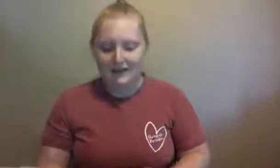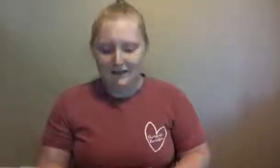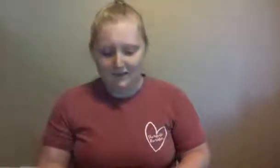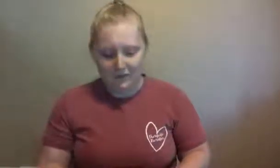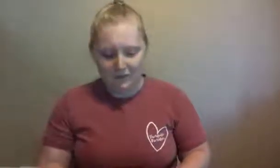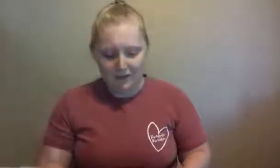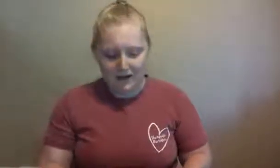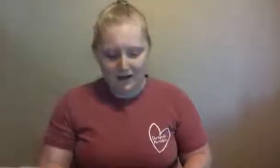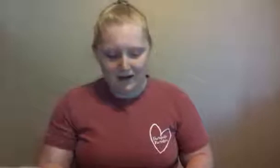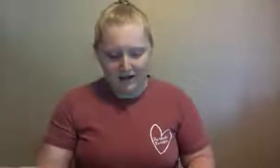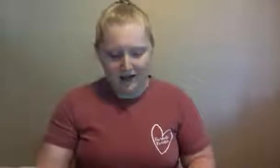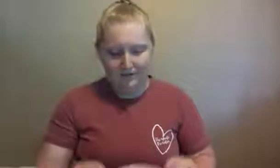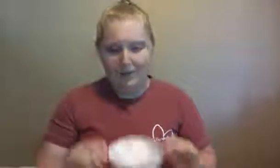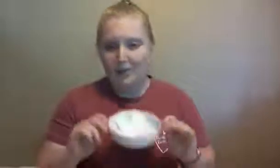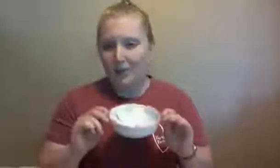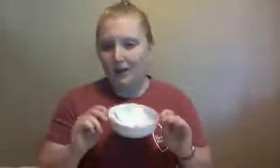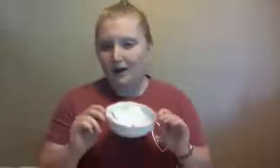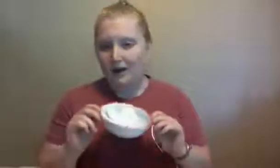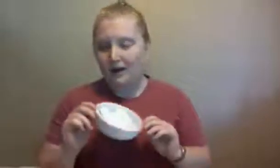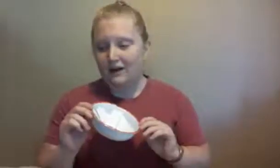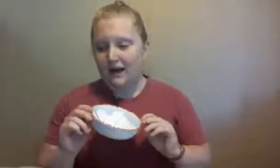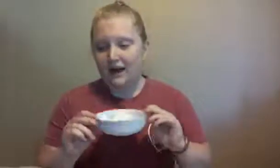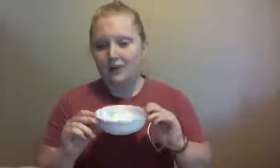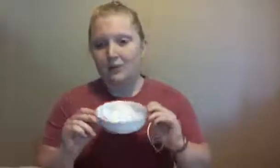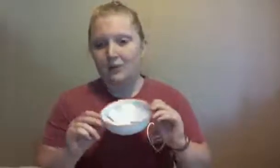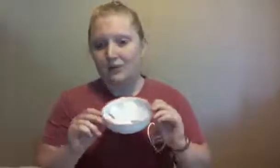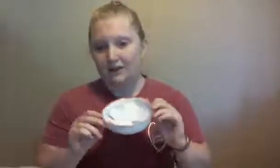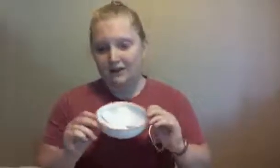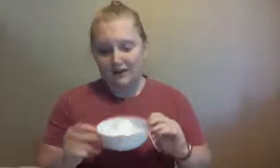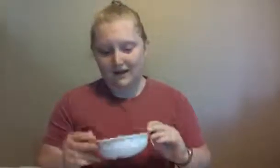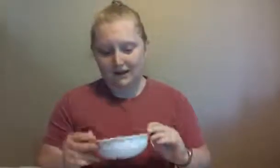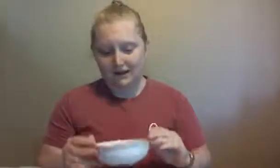is I have a bowl of animal riddles here,